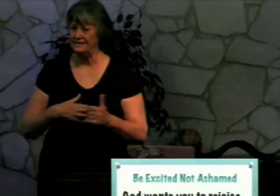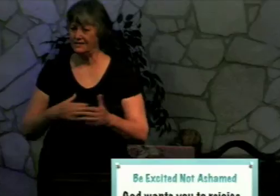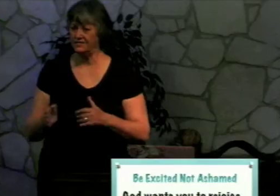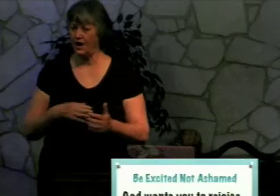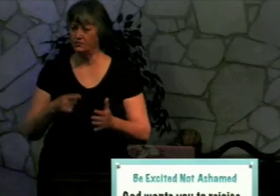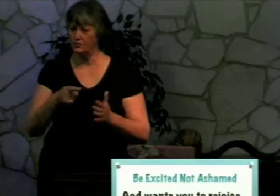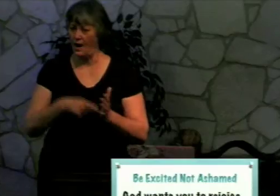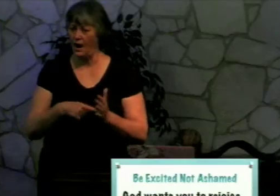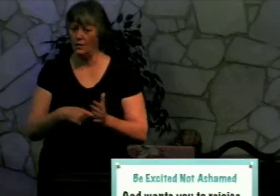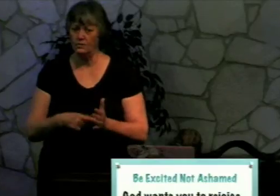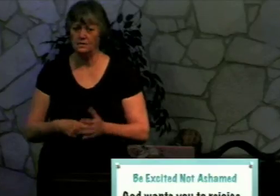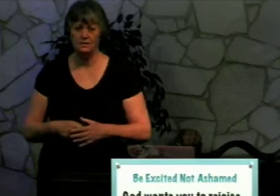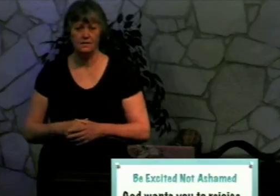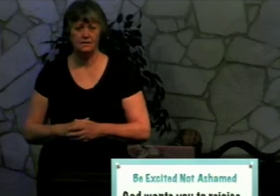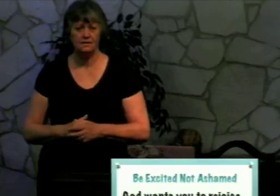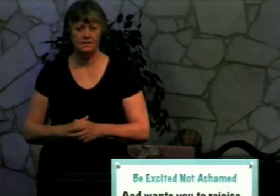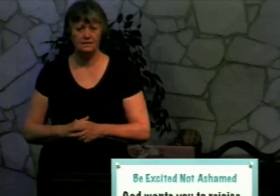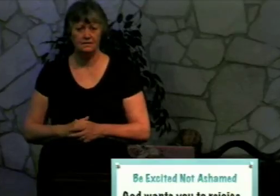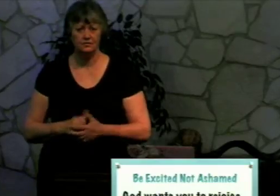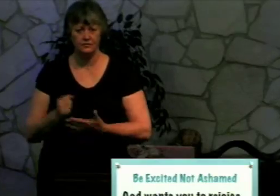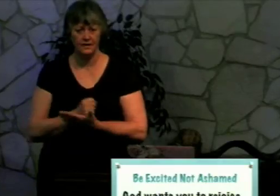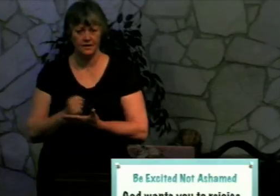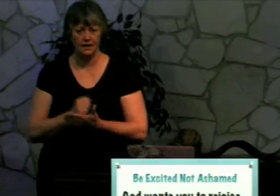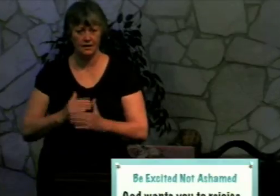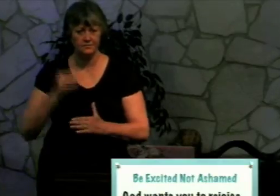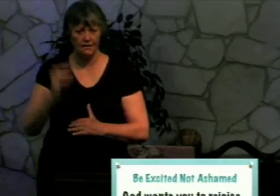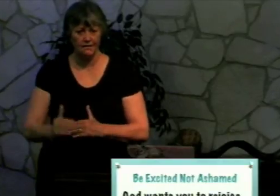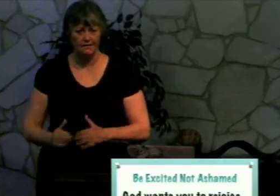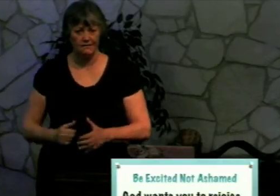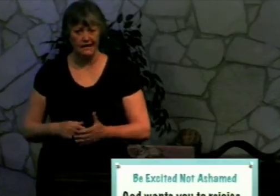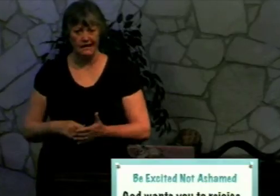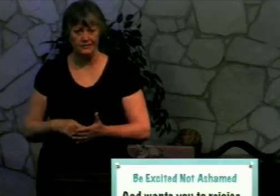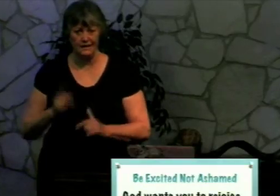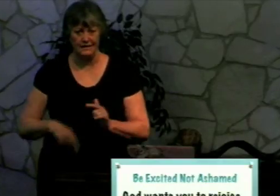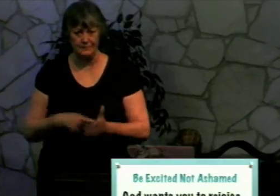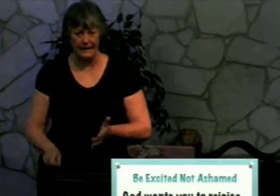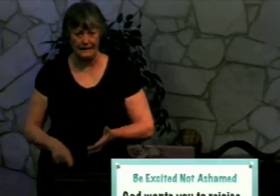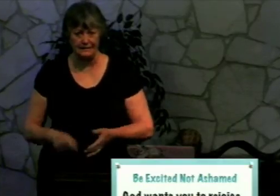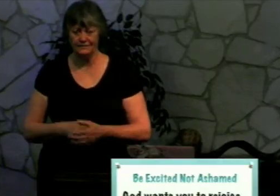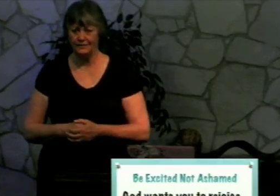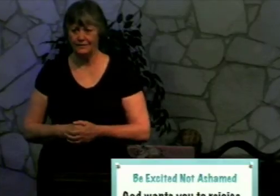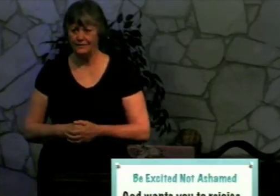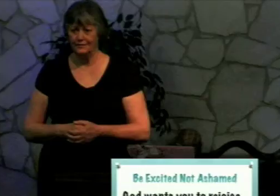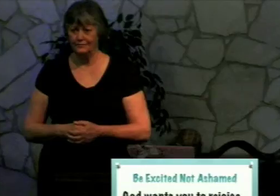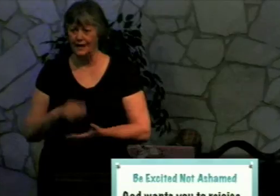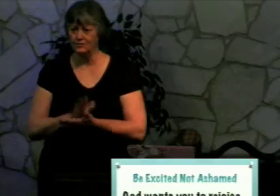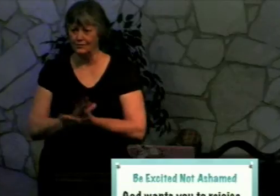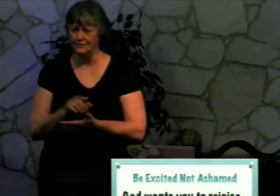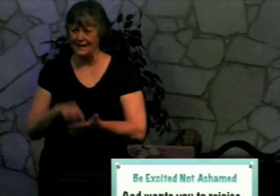Even though you owe your credit cards, you can't pay, you have school